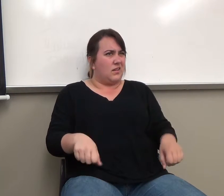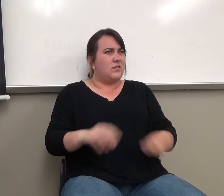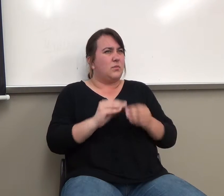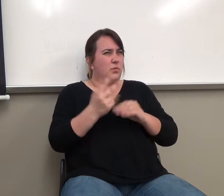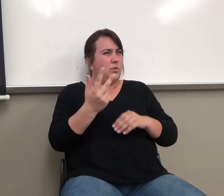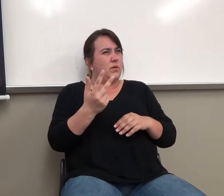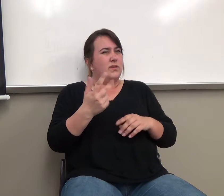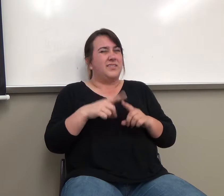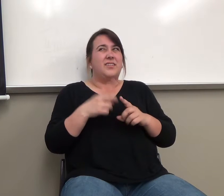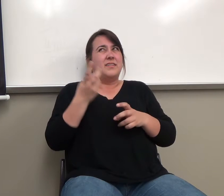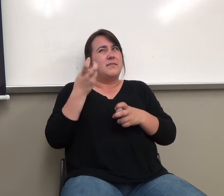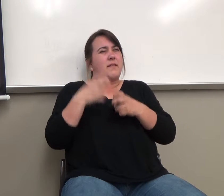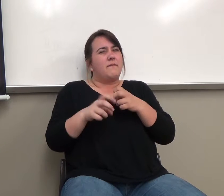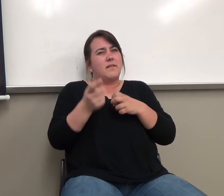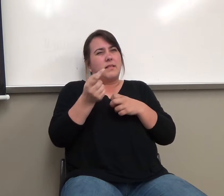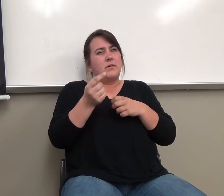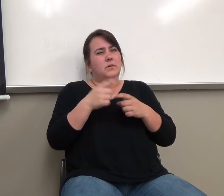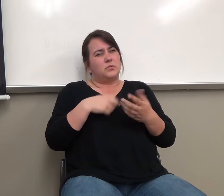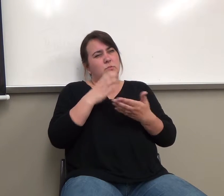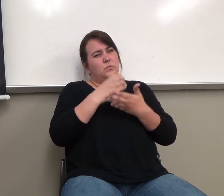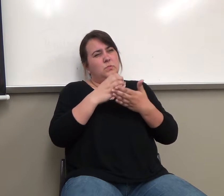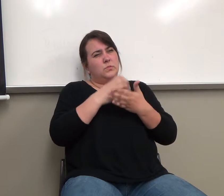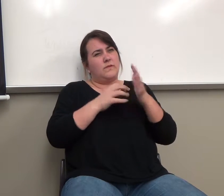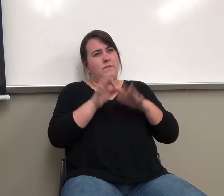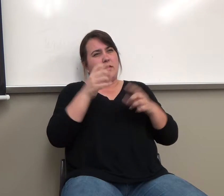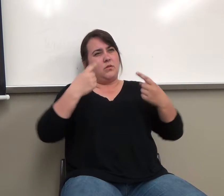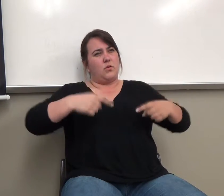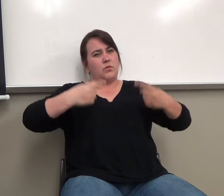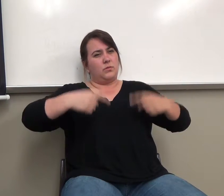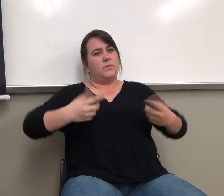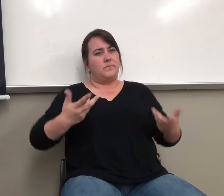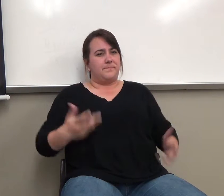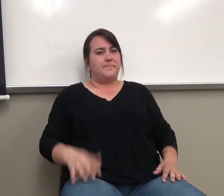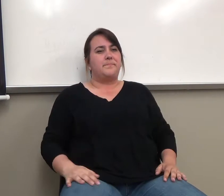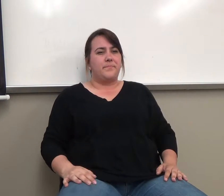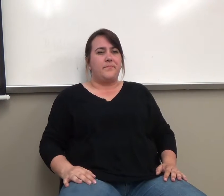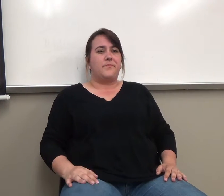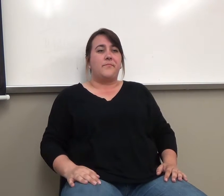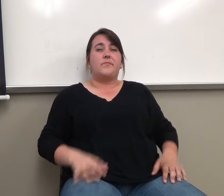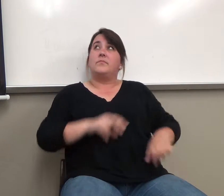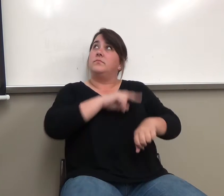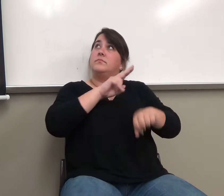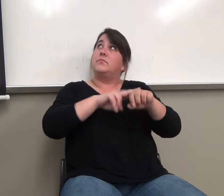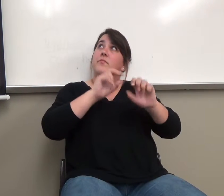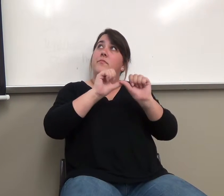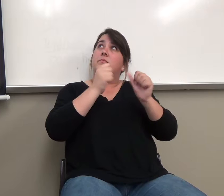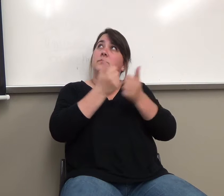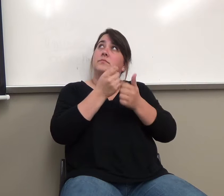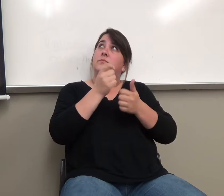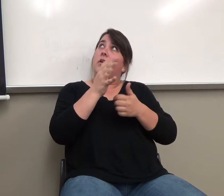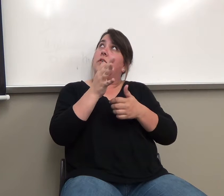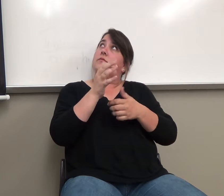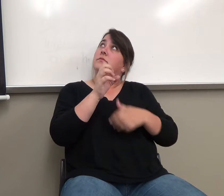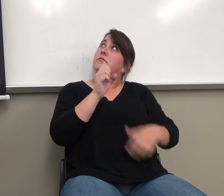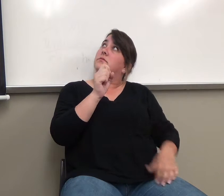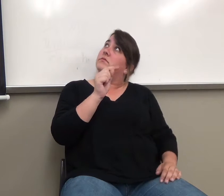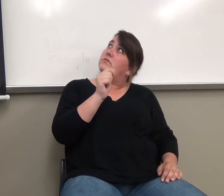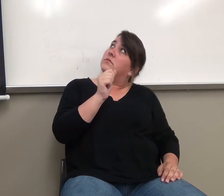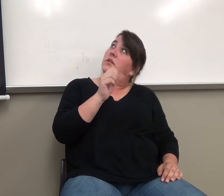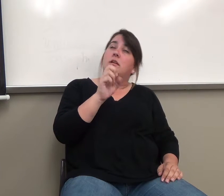tough as far as arguments. The National Association of Stock Car Racing has taken steps to make the